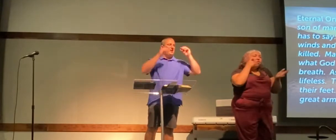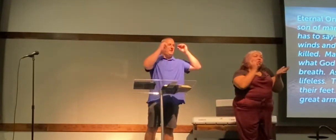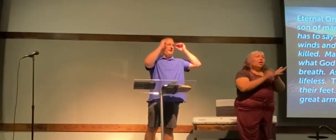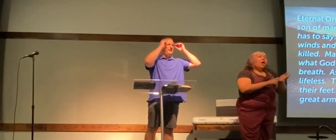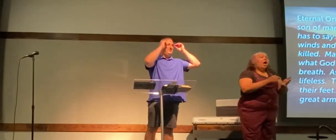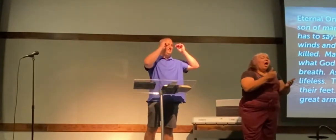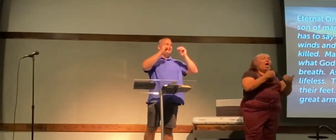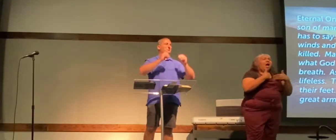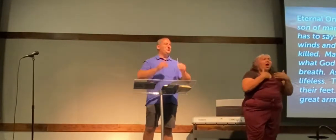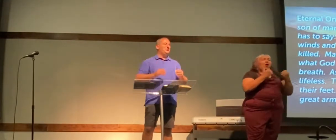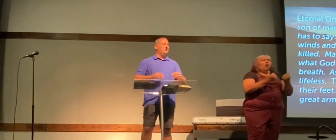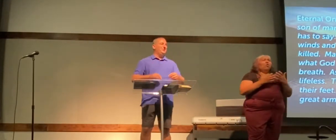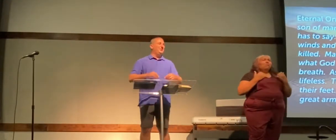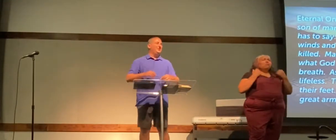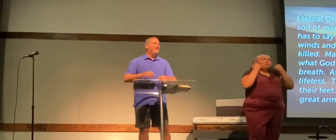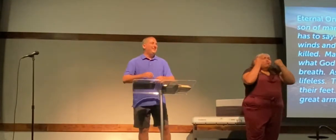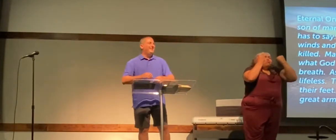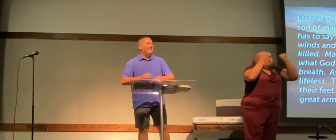great army.